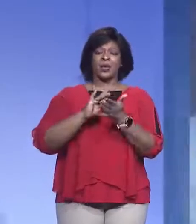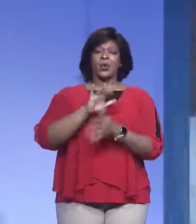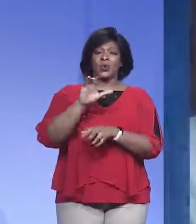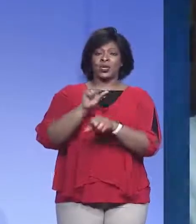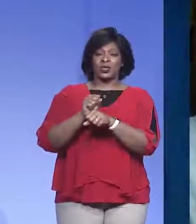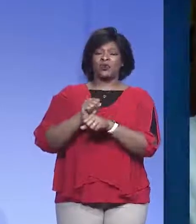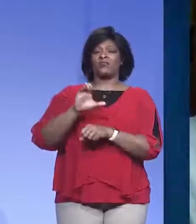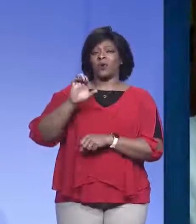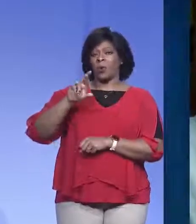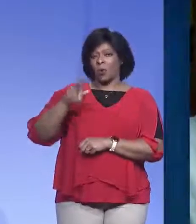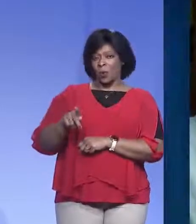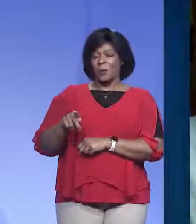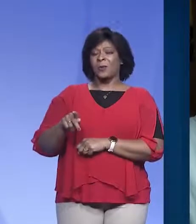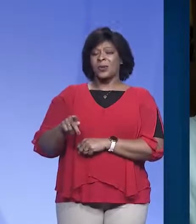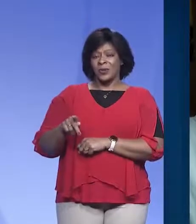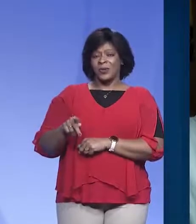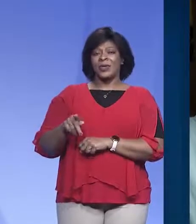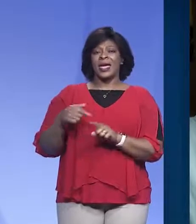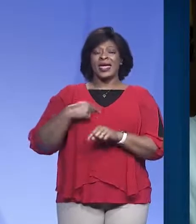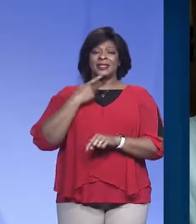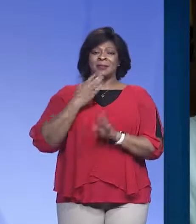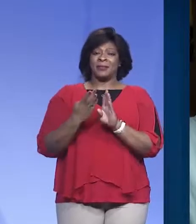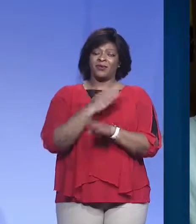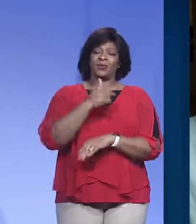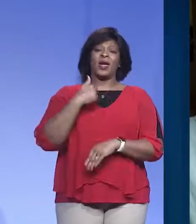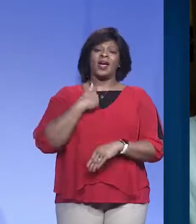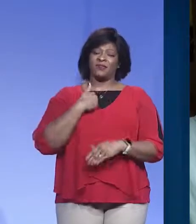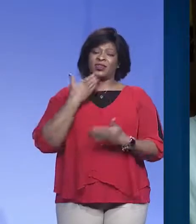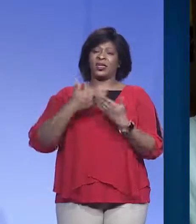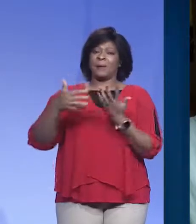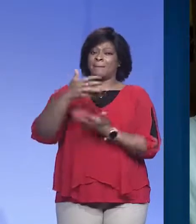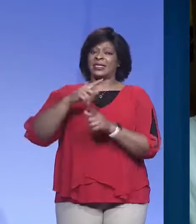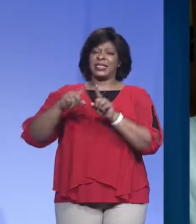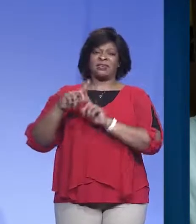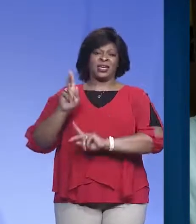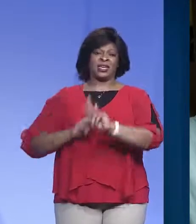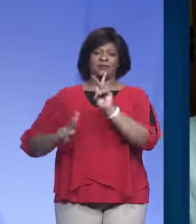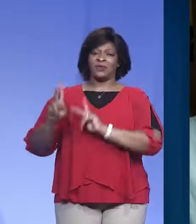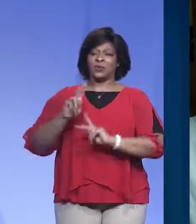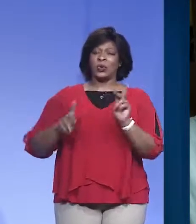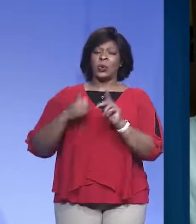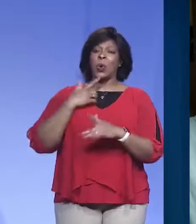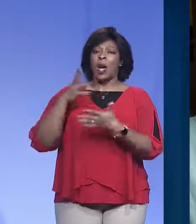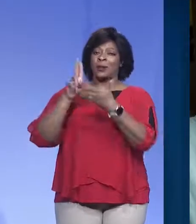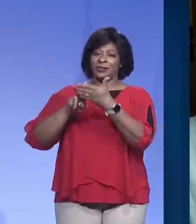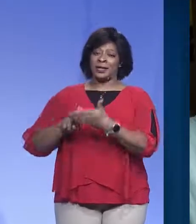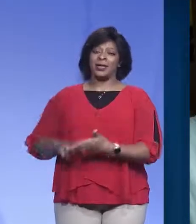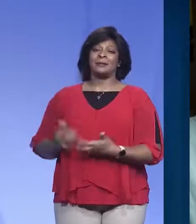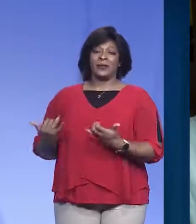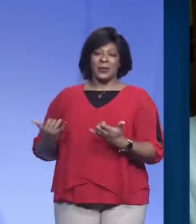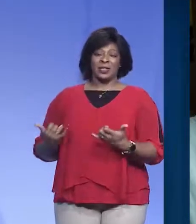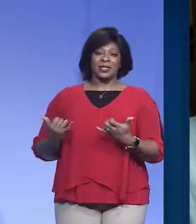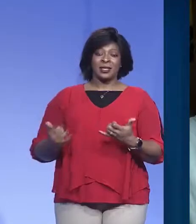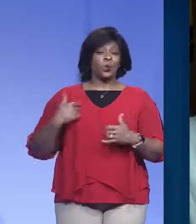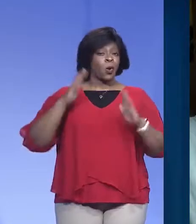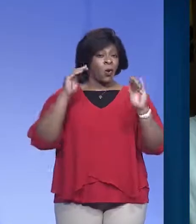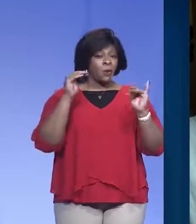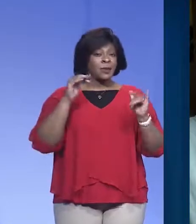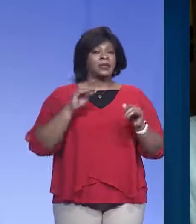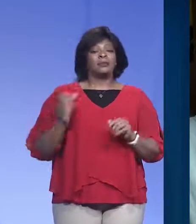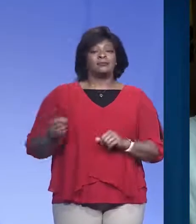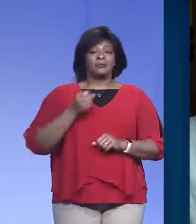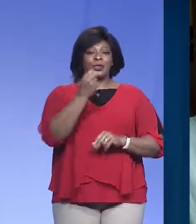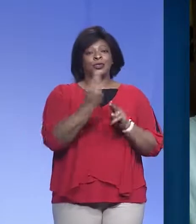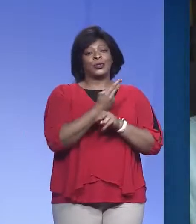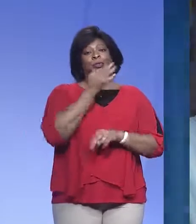Reserve Corps. As I said, we do have a good mix of individuals who have signed up already, and we hope to put them to good